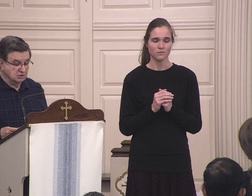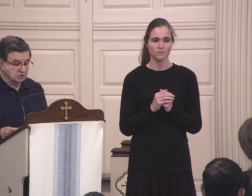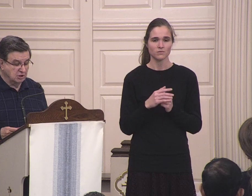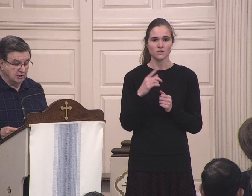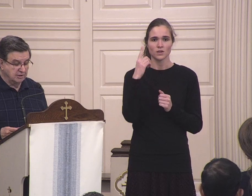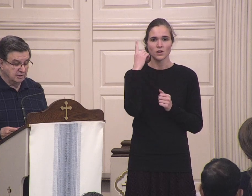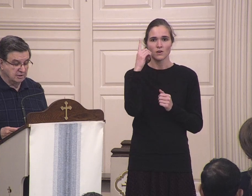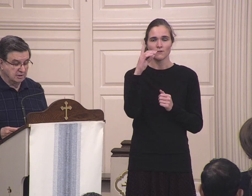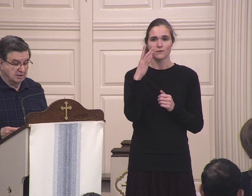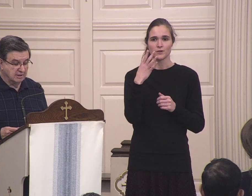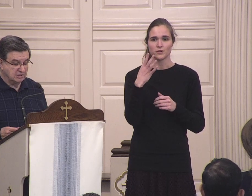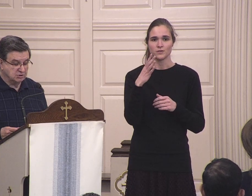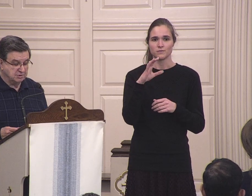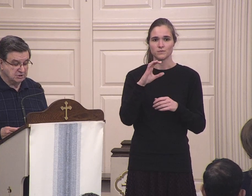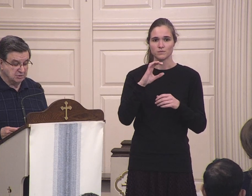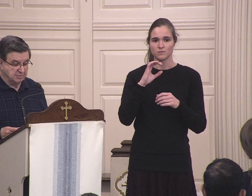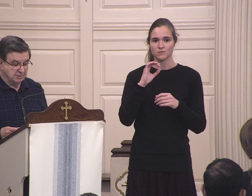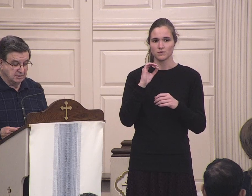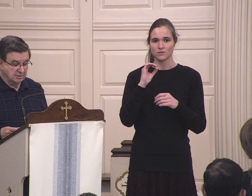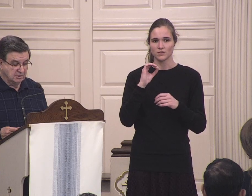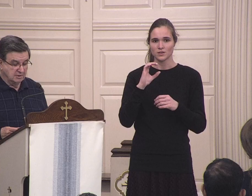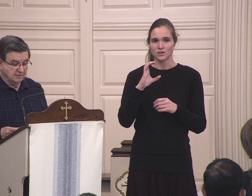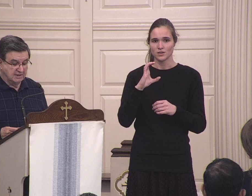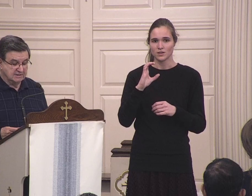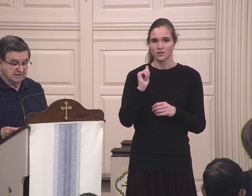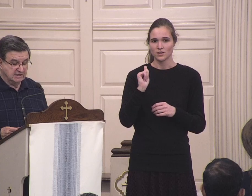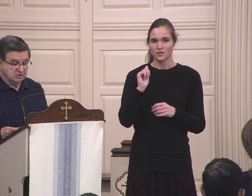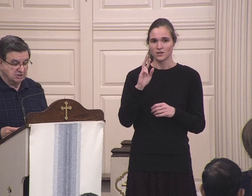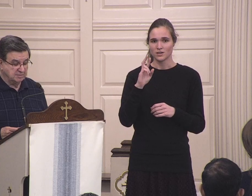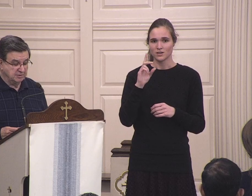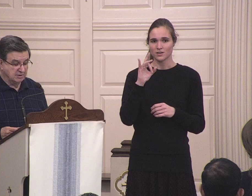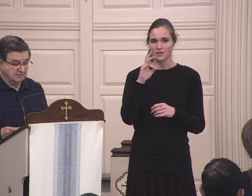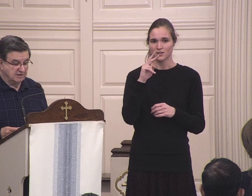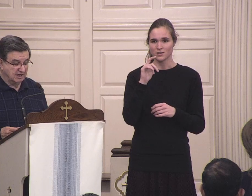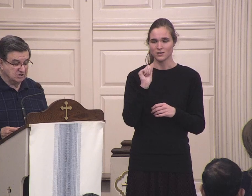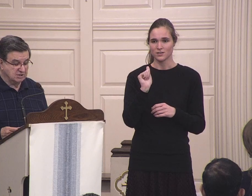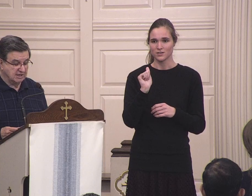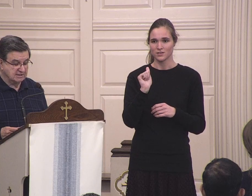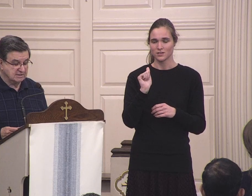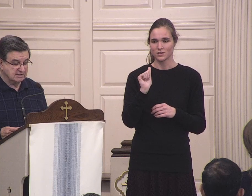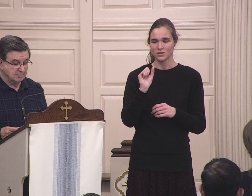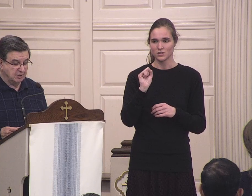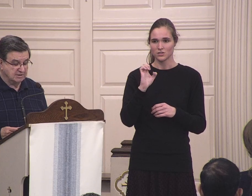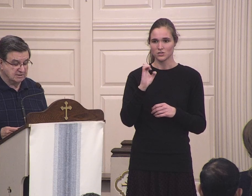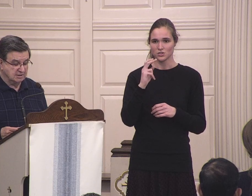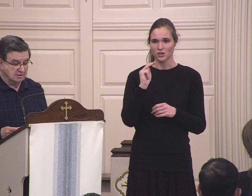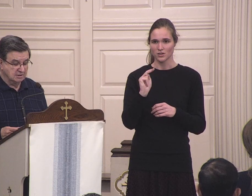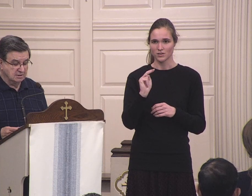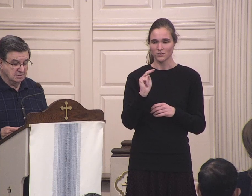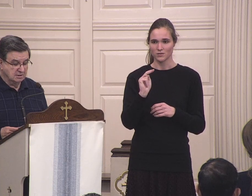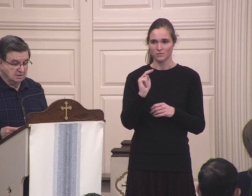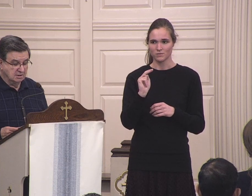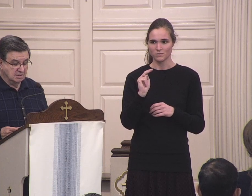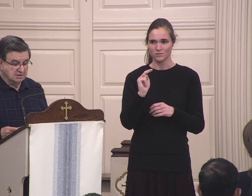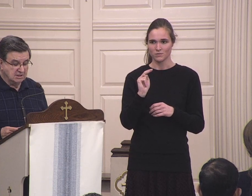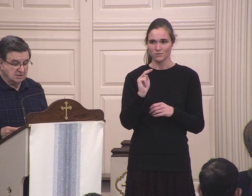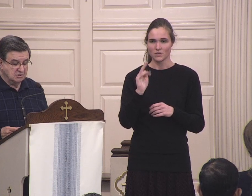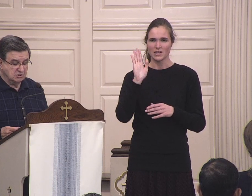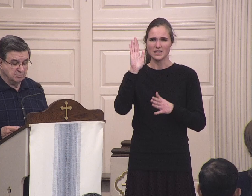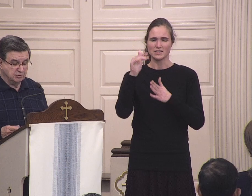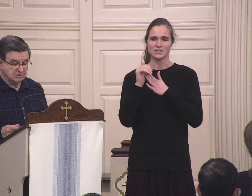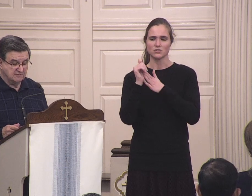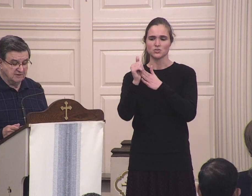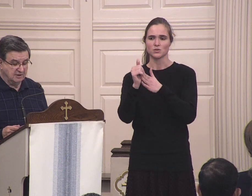For Cardinal Sean, our Archbishop, that his leadership of the Archdiocese of Boston